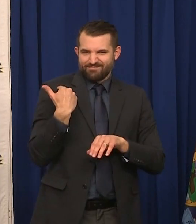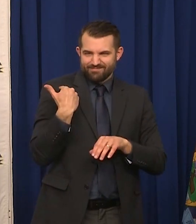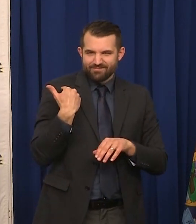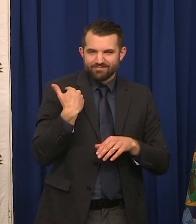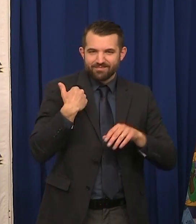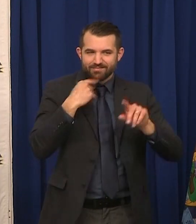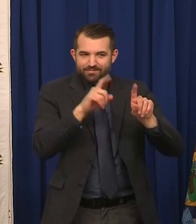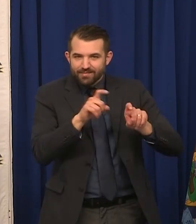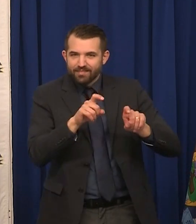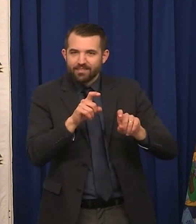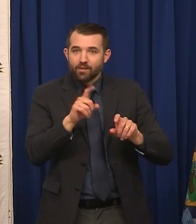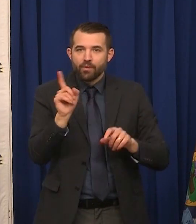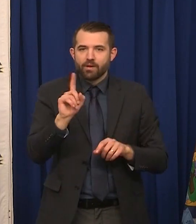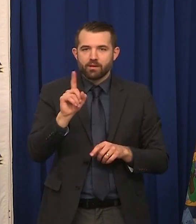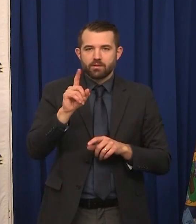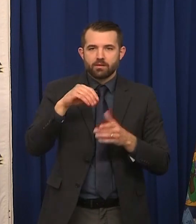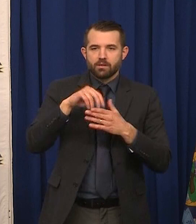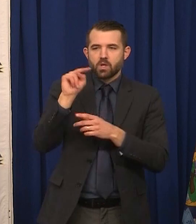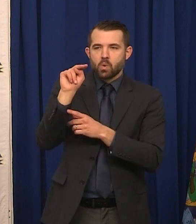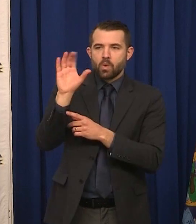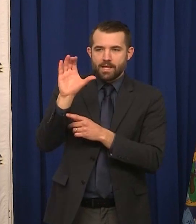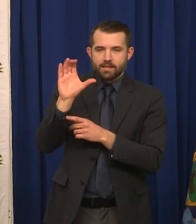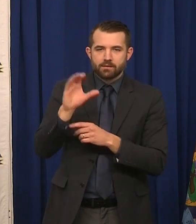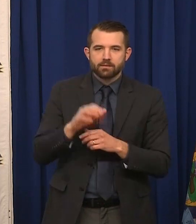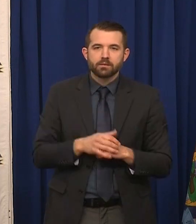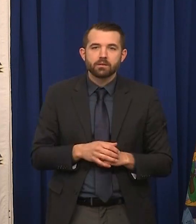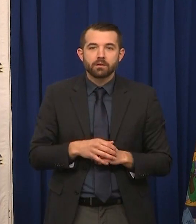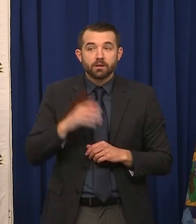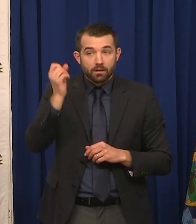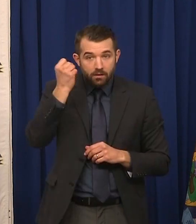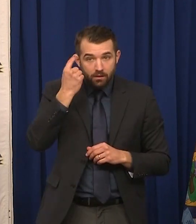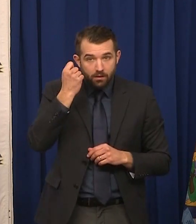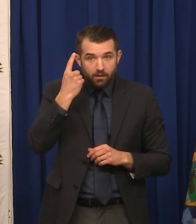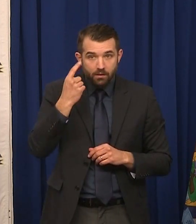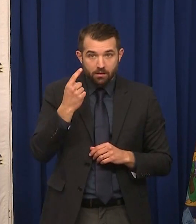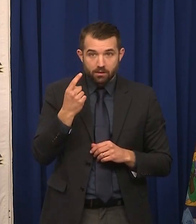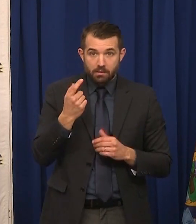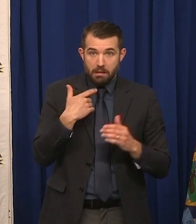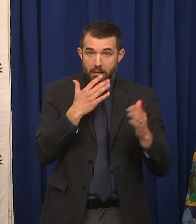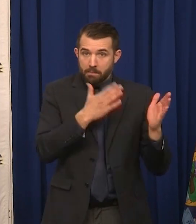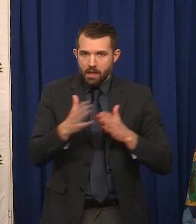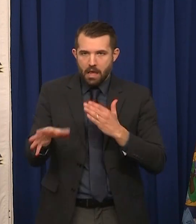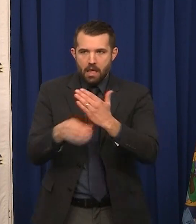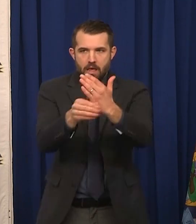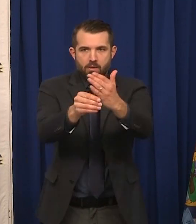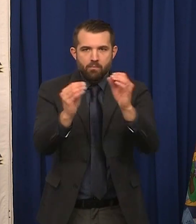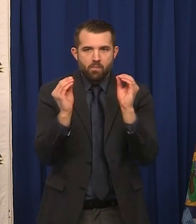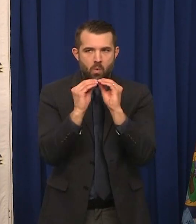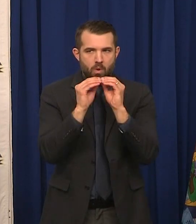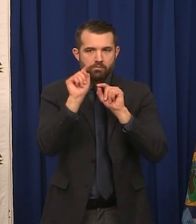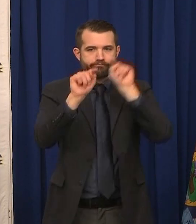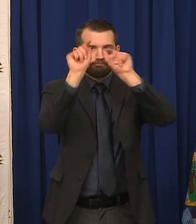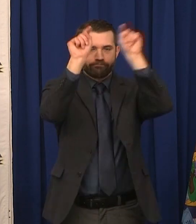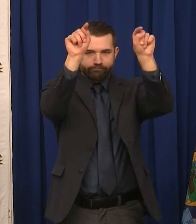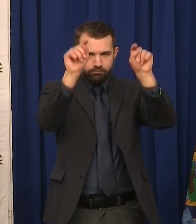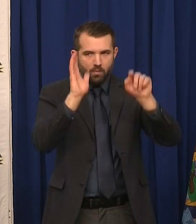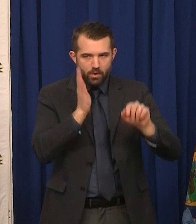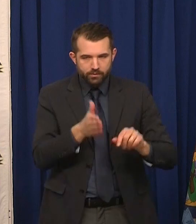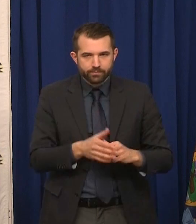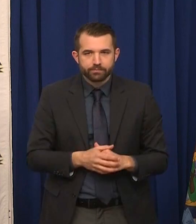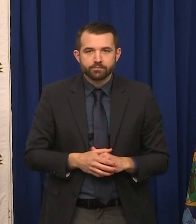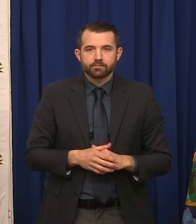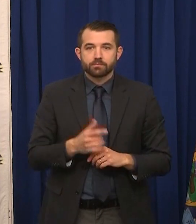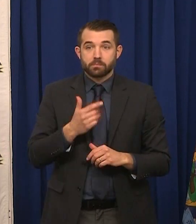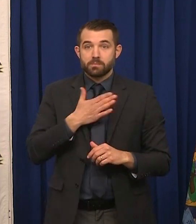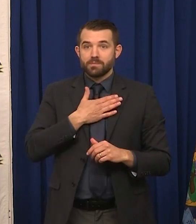North Carolina, but they were rapidly bringing it on in other testing sites. So my information there is several days old.